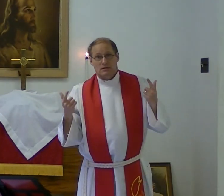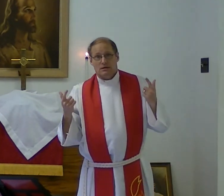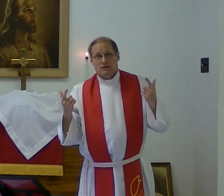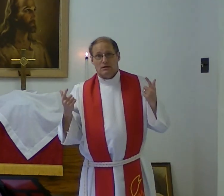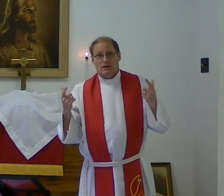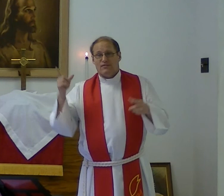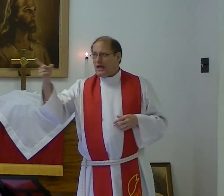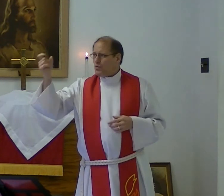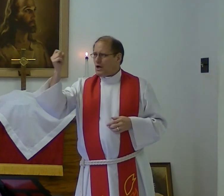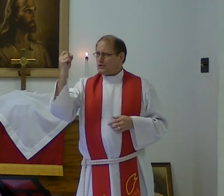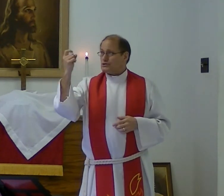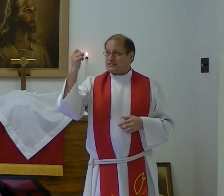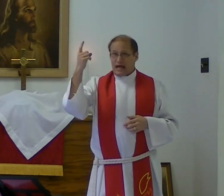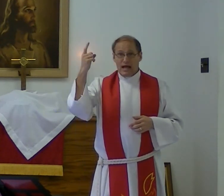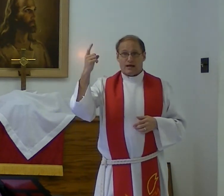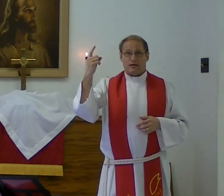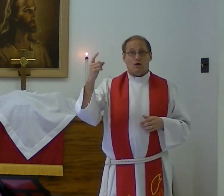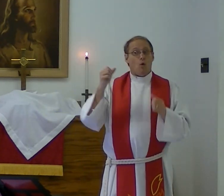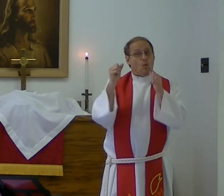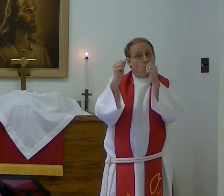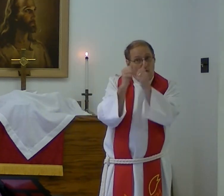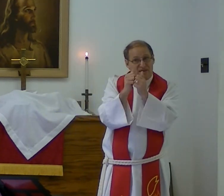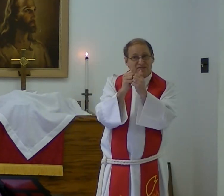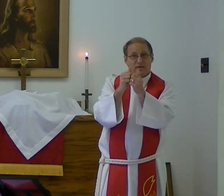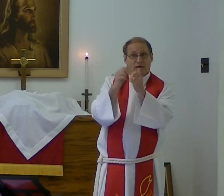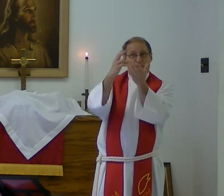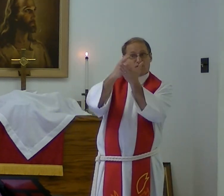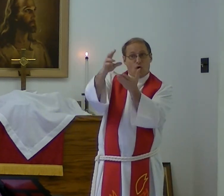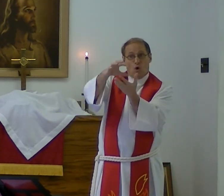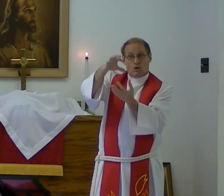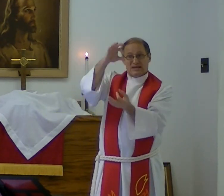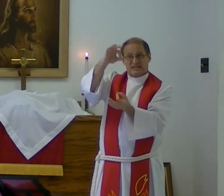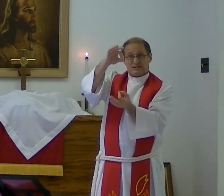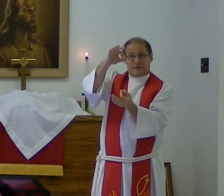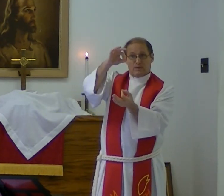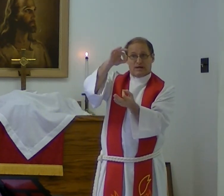They will understand with the Holy Spirit